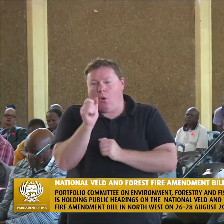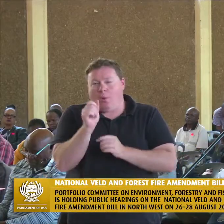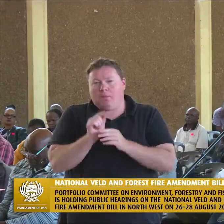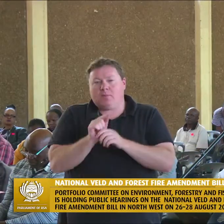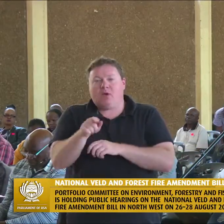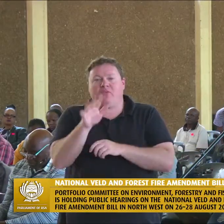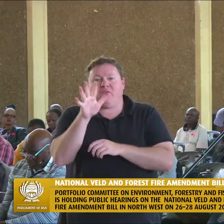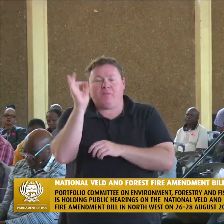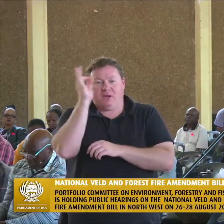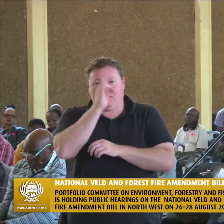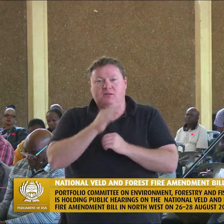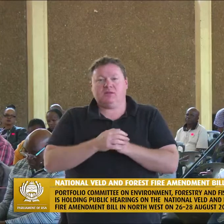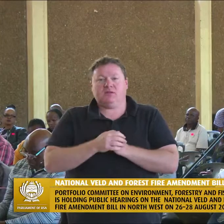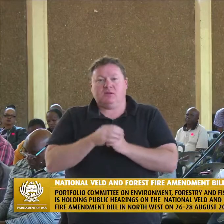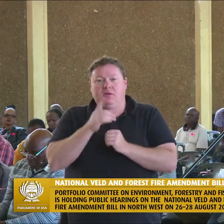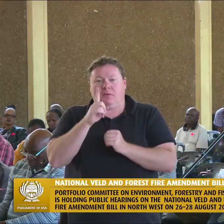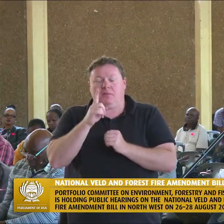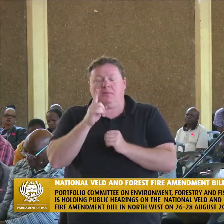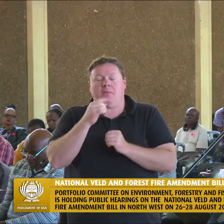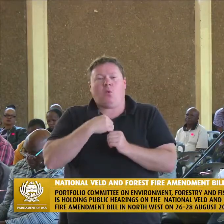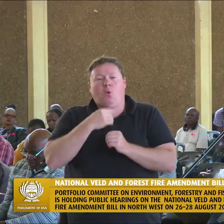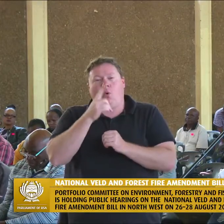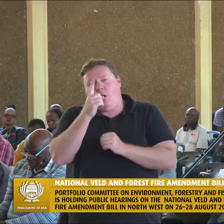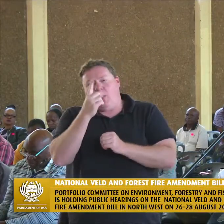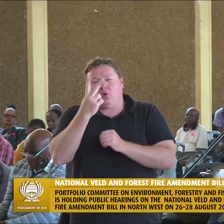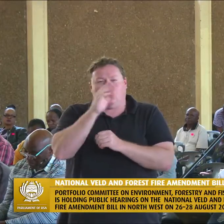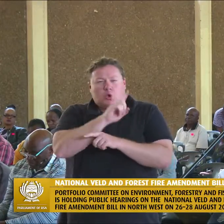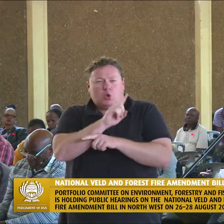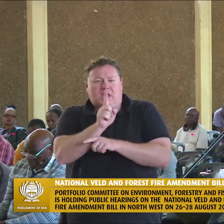i just want to take a second or two